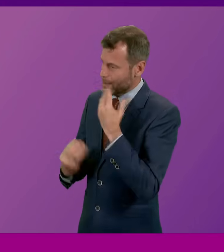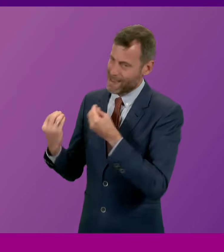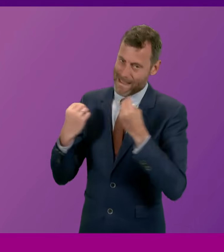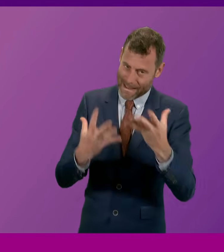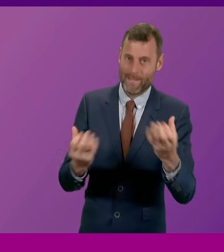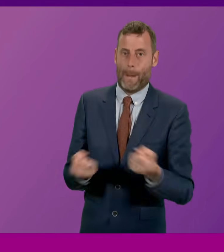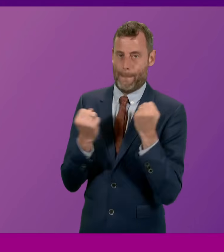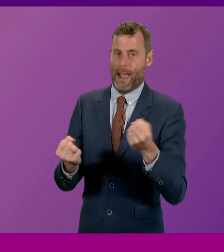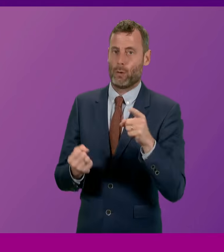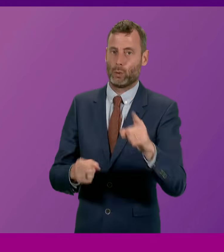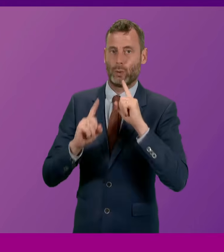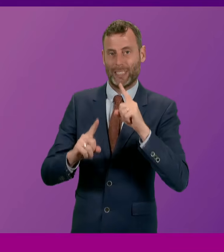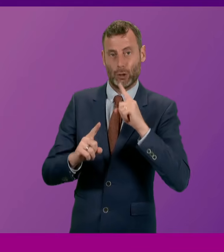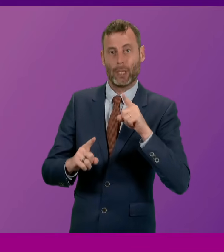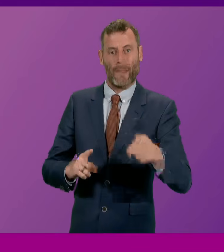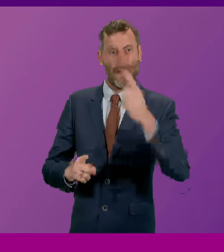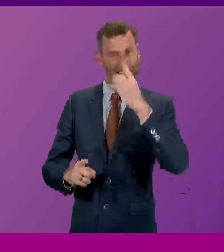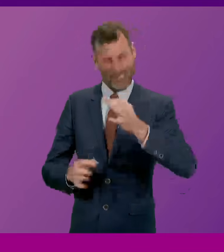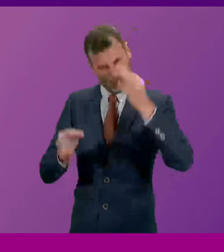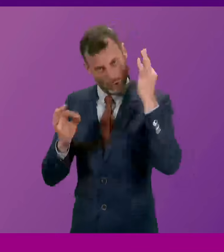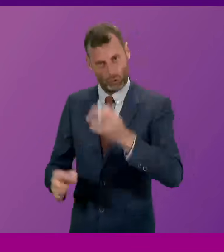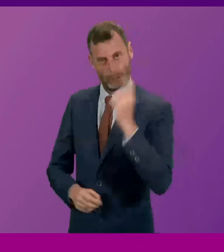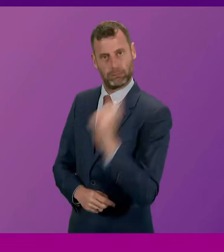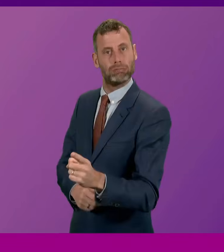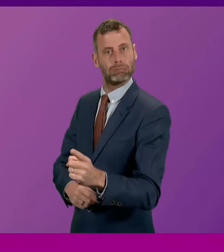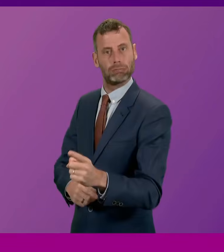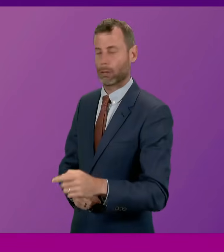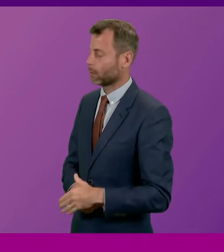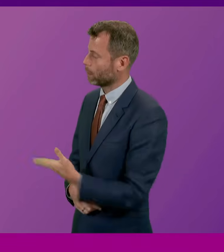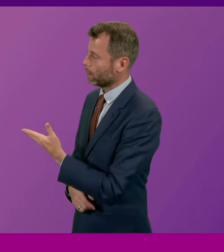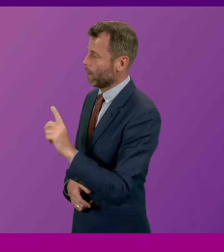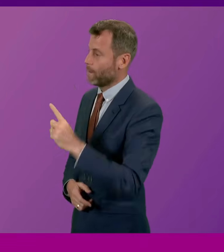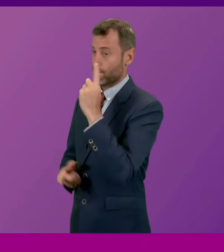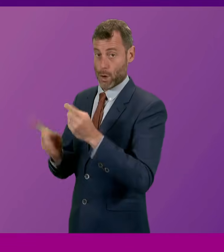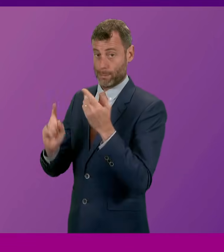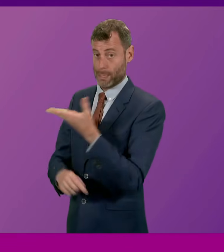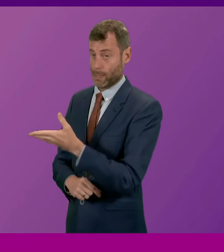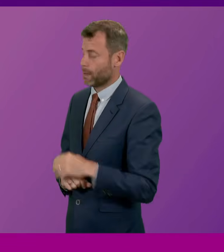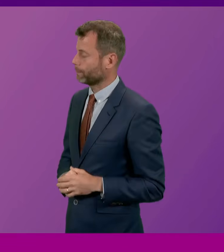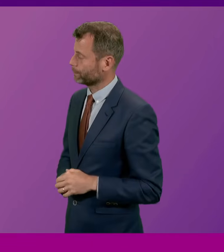to take a stricter approach? First Minister.